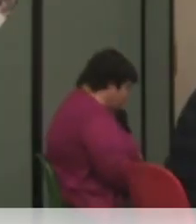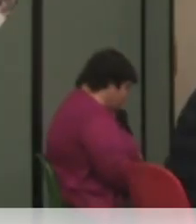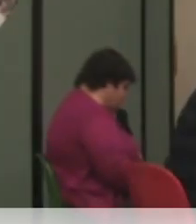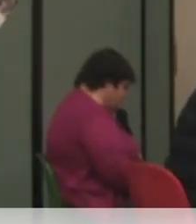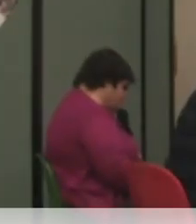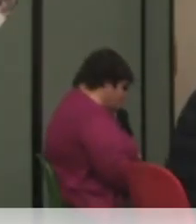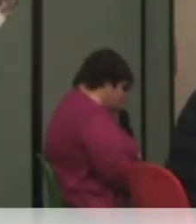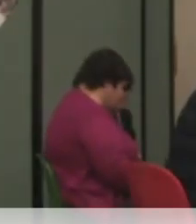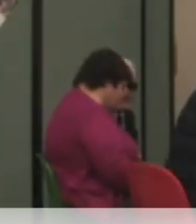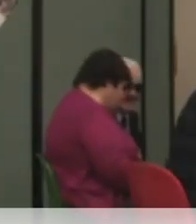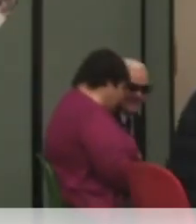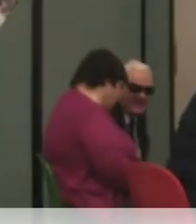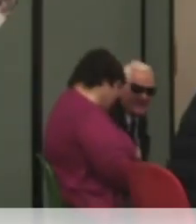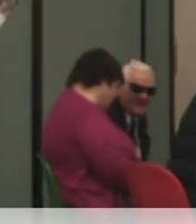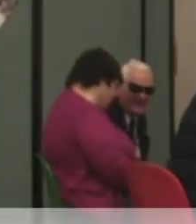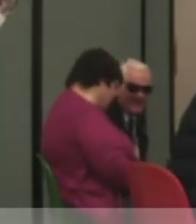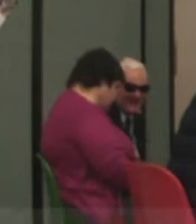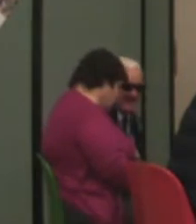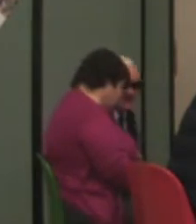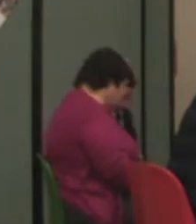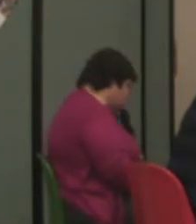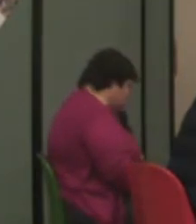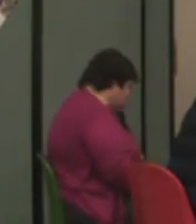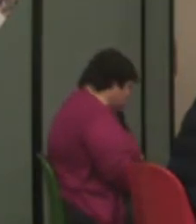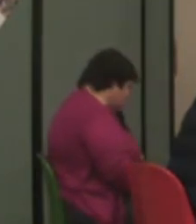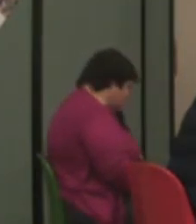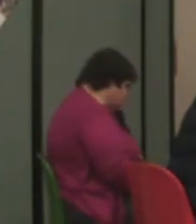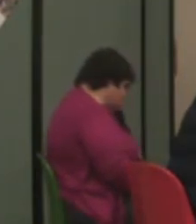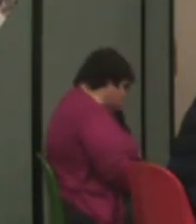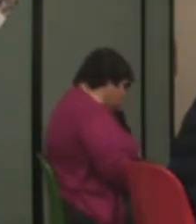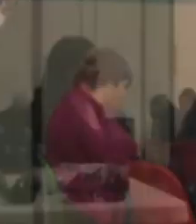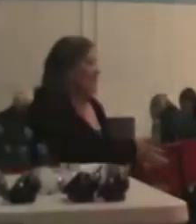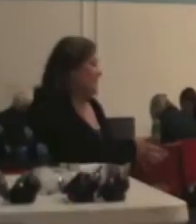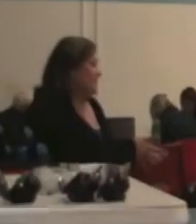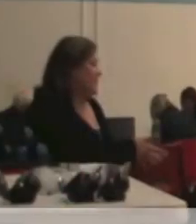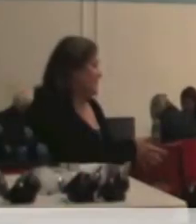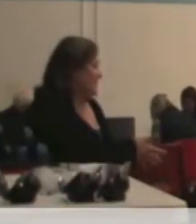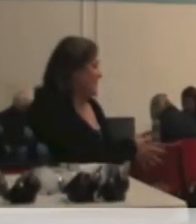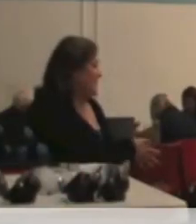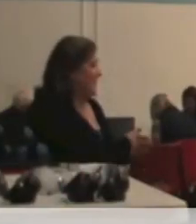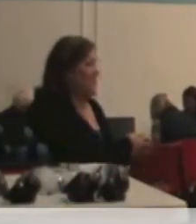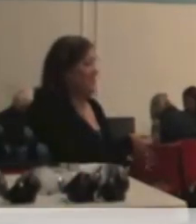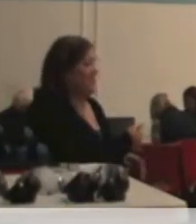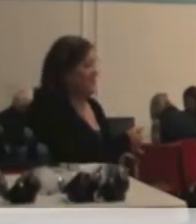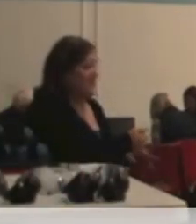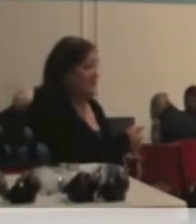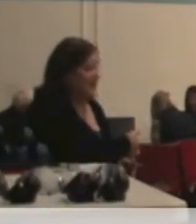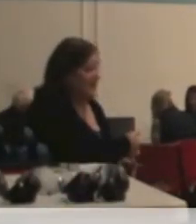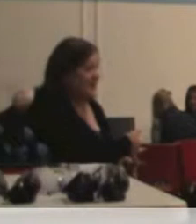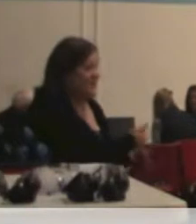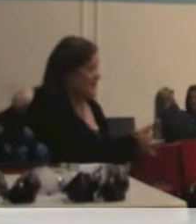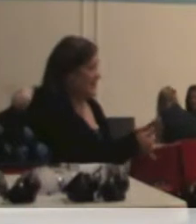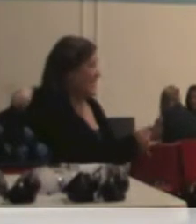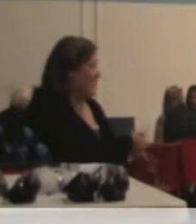recruiting volunteers. With DeafBlindUK's background in support for DeafBlind people, there was also a workshop for sensory awareness,